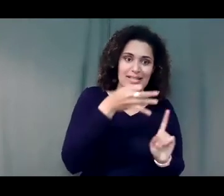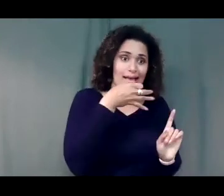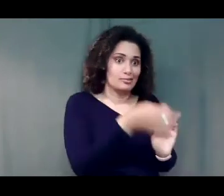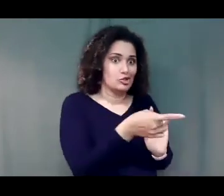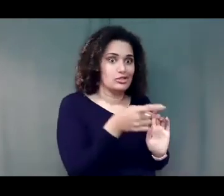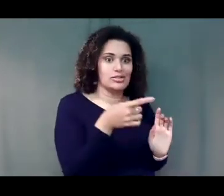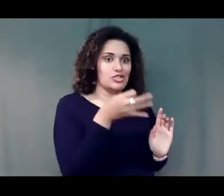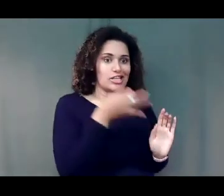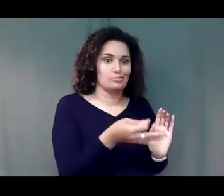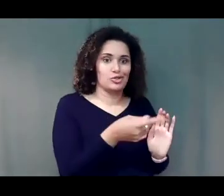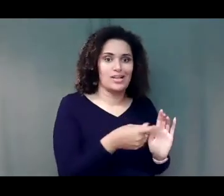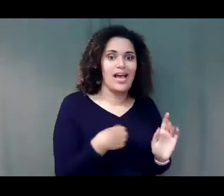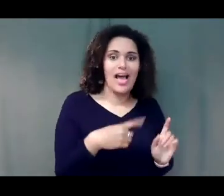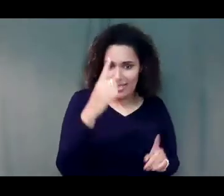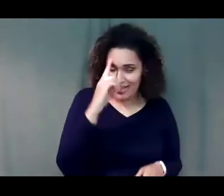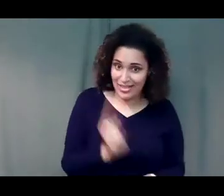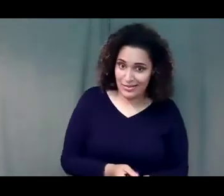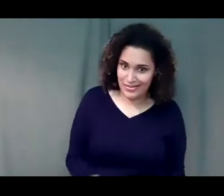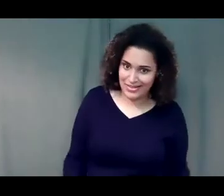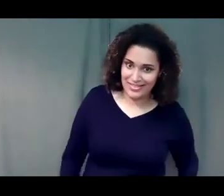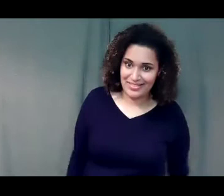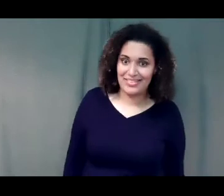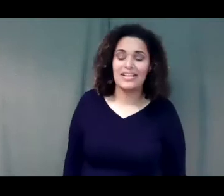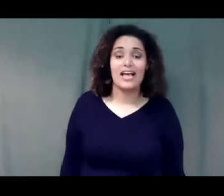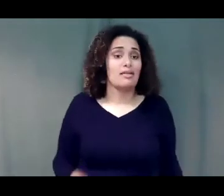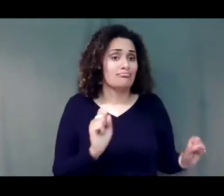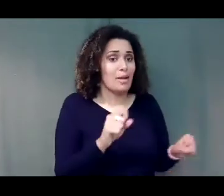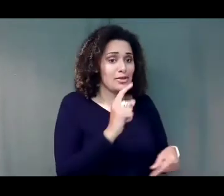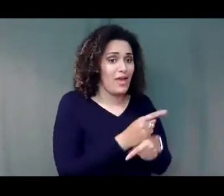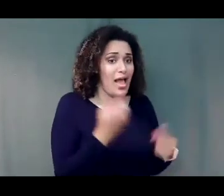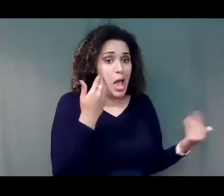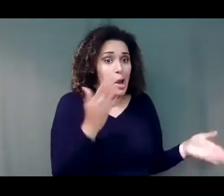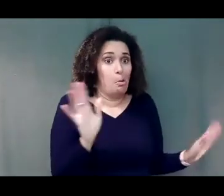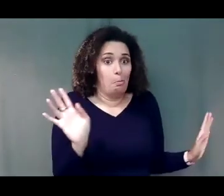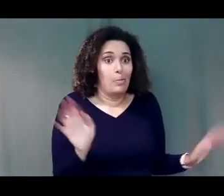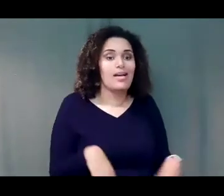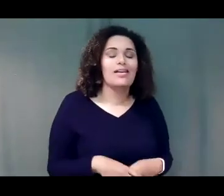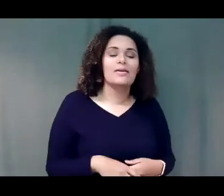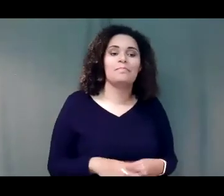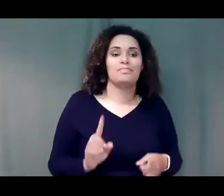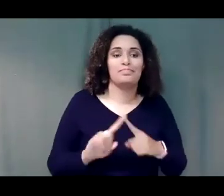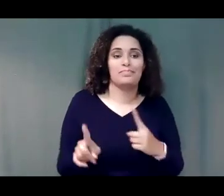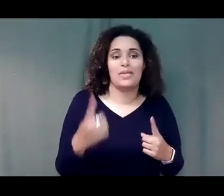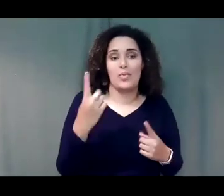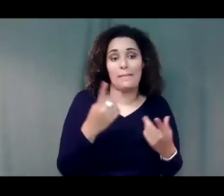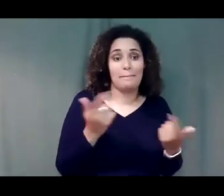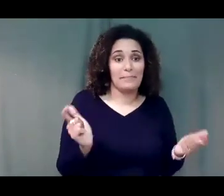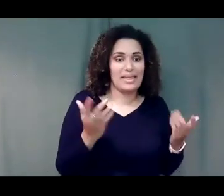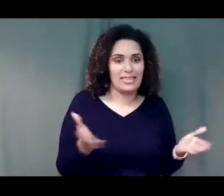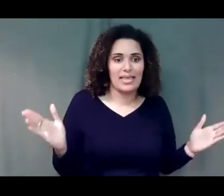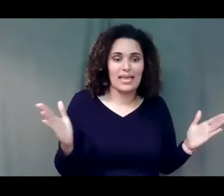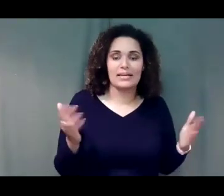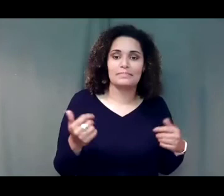don't know. That's what I thought it was. Yeah, I that's thought great. it was right. Yeah, it's probably right. I don't know. And then the other big thing that they do